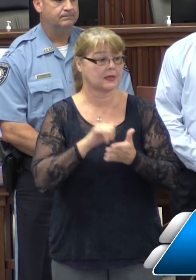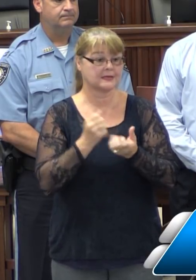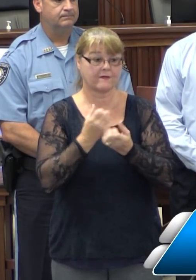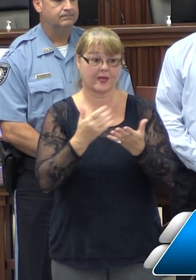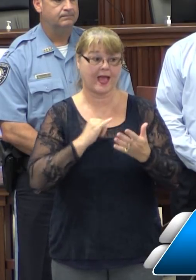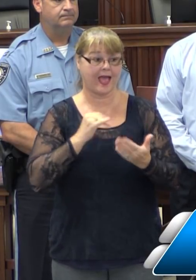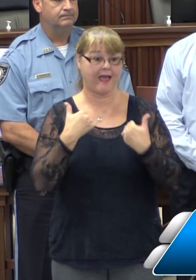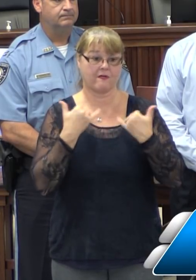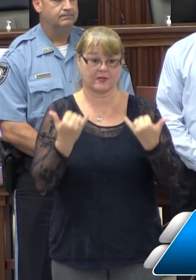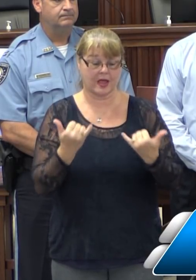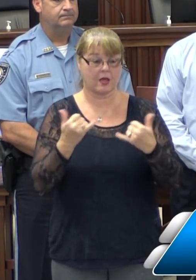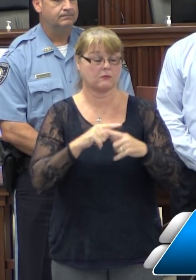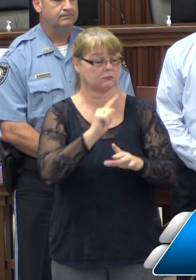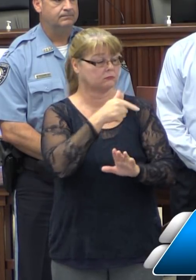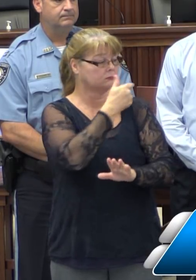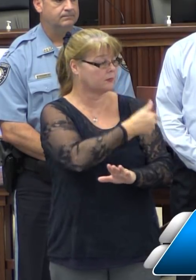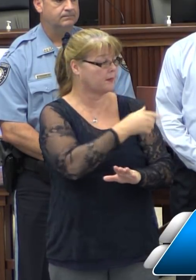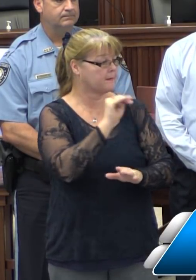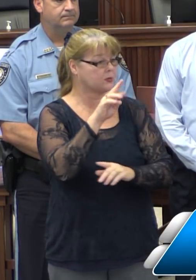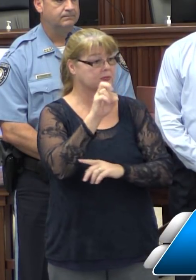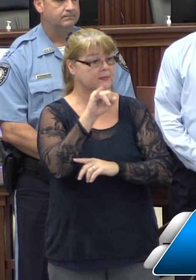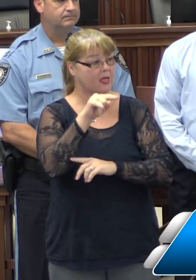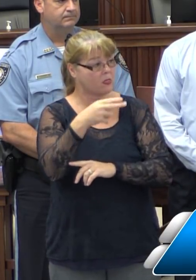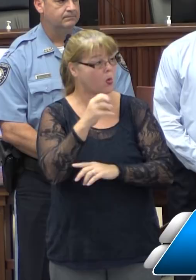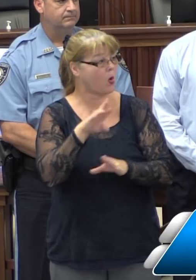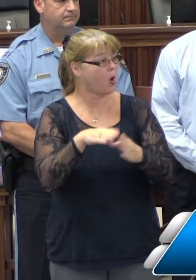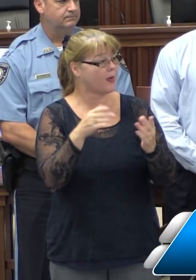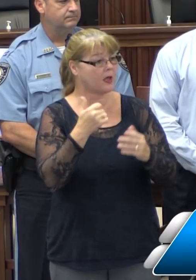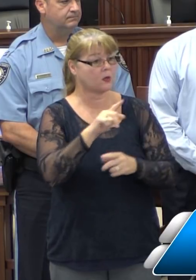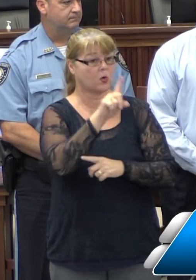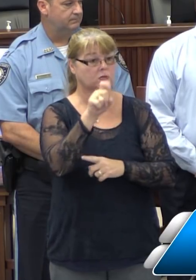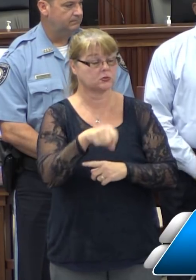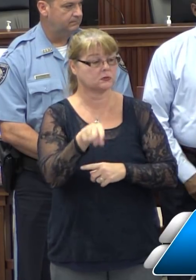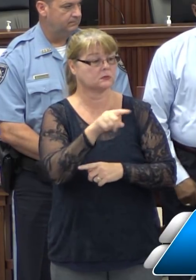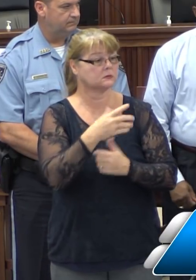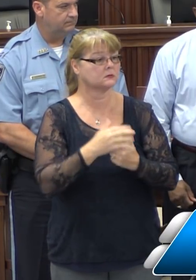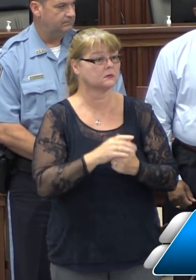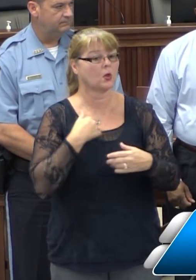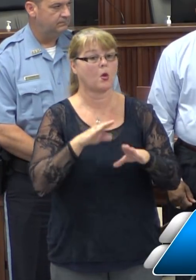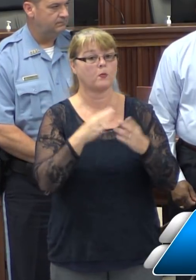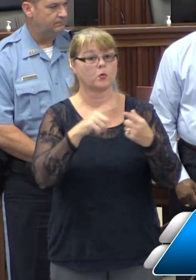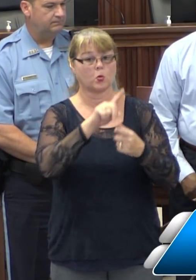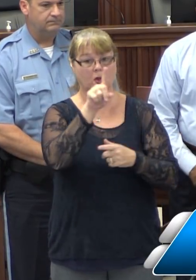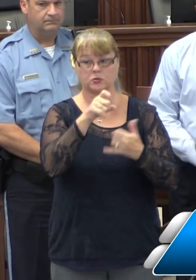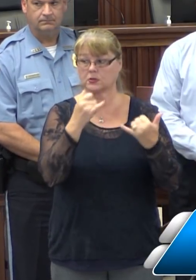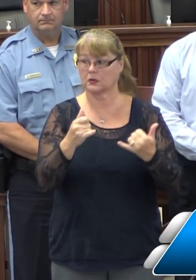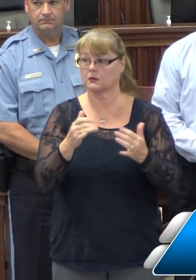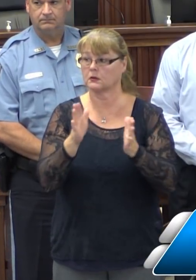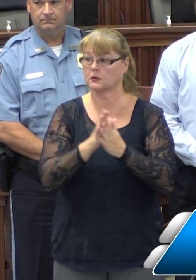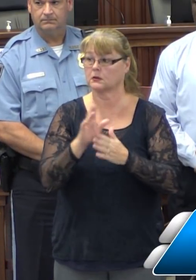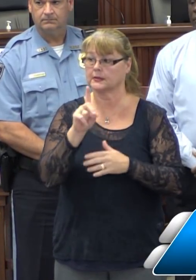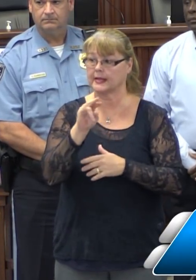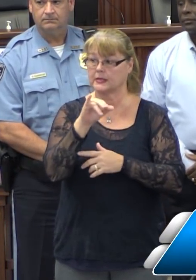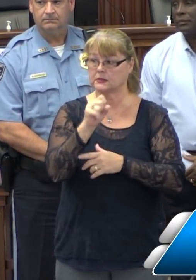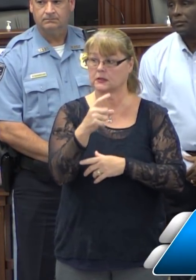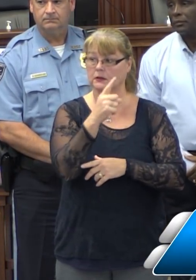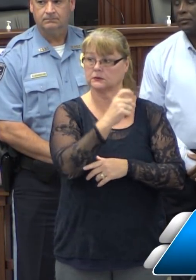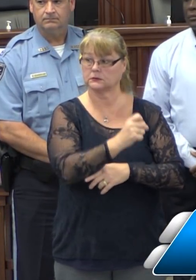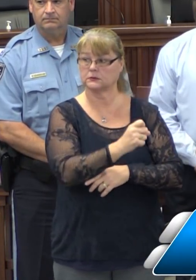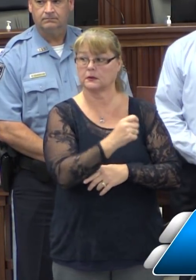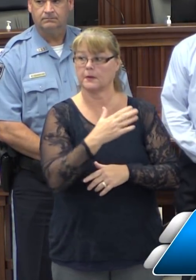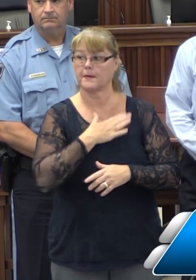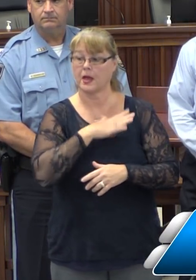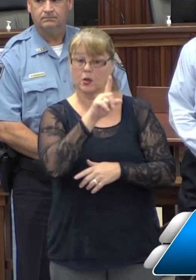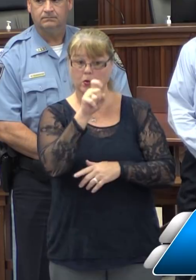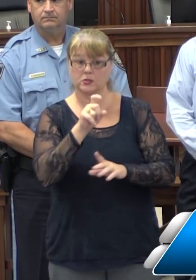everything I have right now. Turn it back over to Mr. Smith or open up any questions. Let's open up for questions at this time. Dennis? Yes, sir.